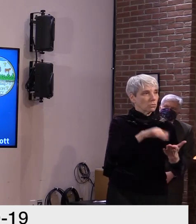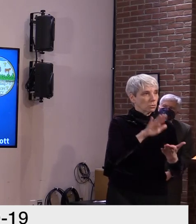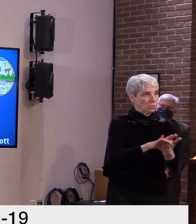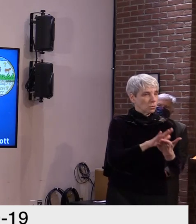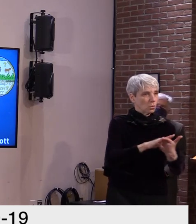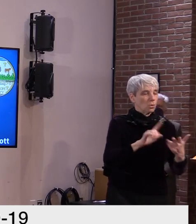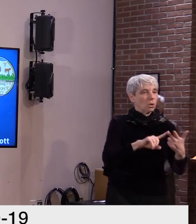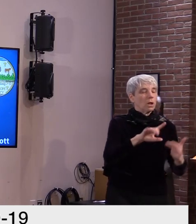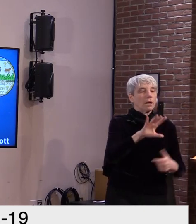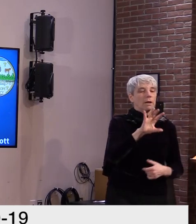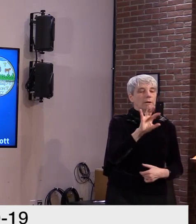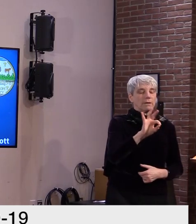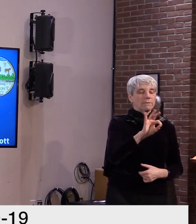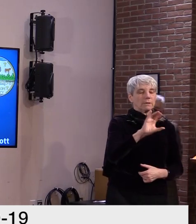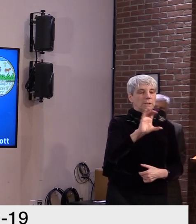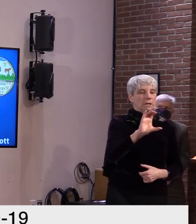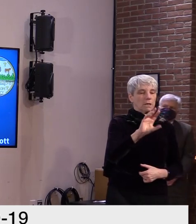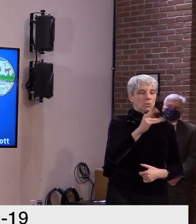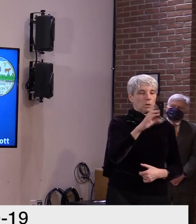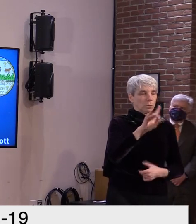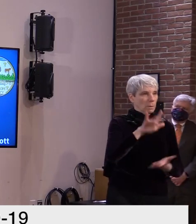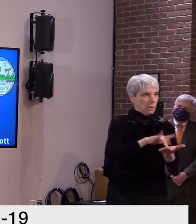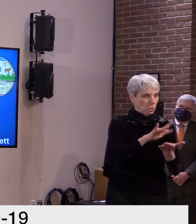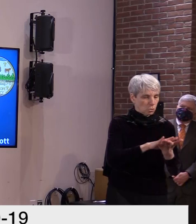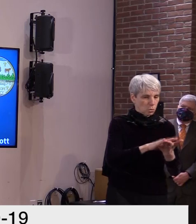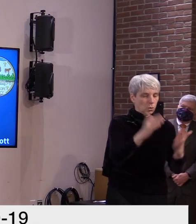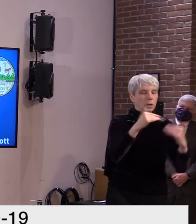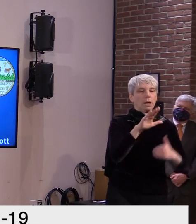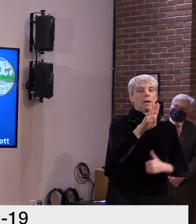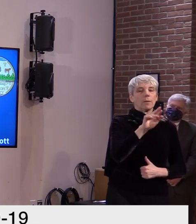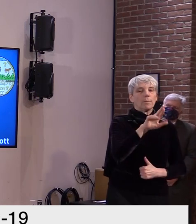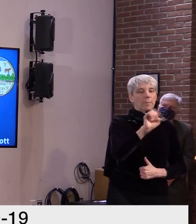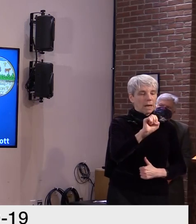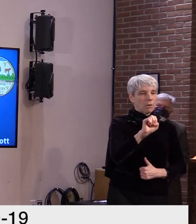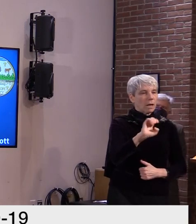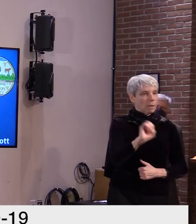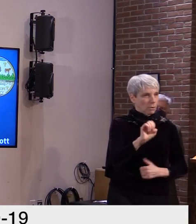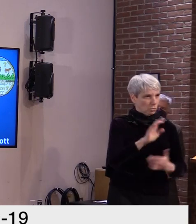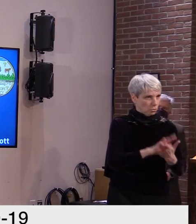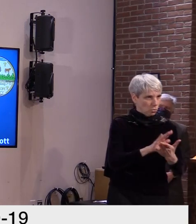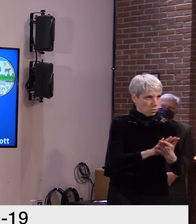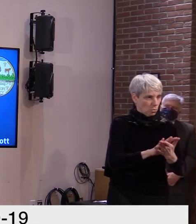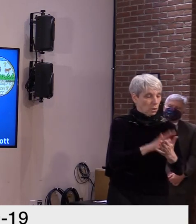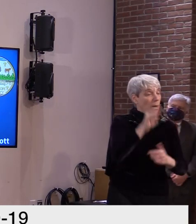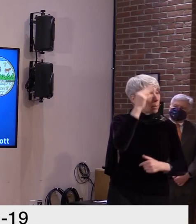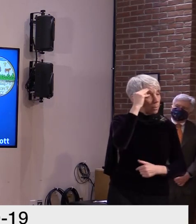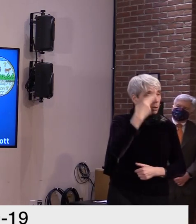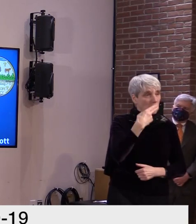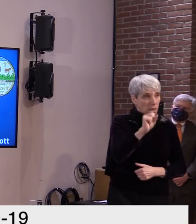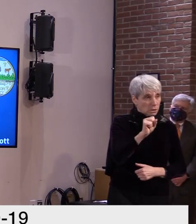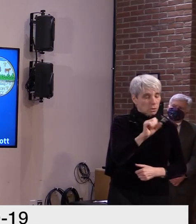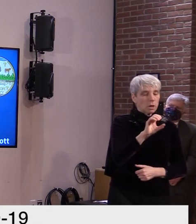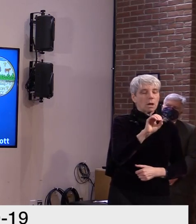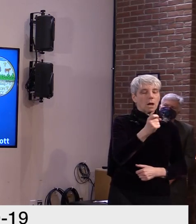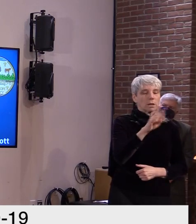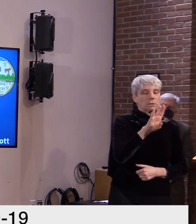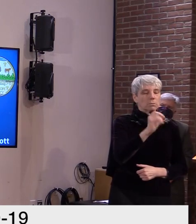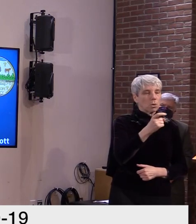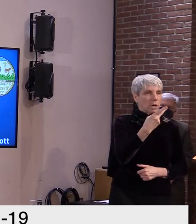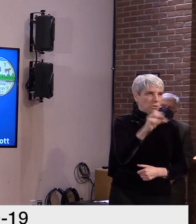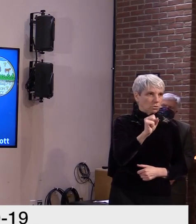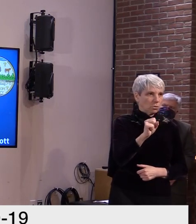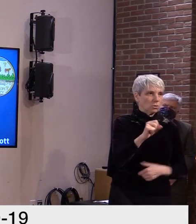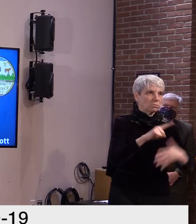C. Richmond Middle School, Barry Elementary, Montpelier High School, and Oxbow High